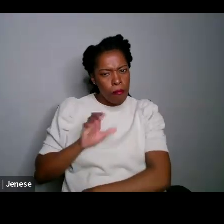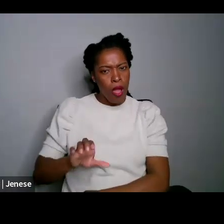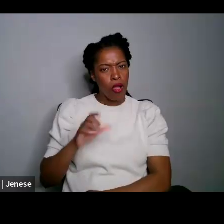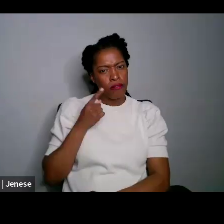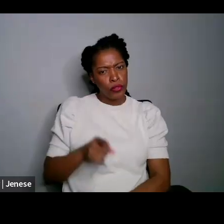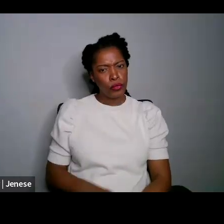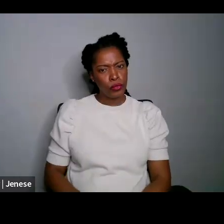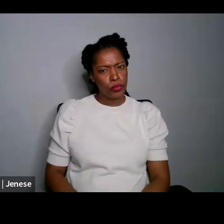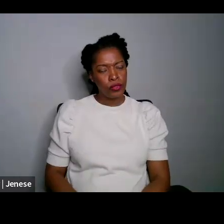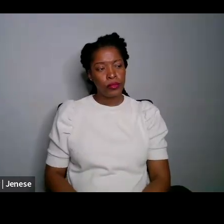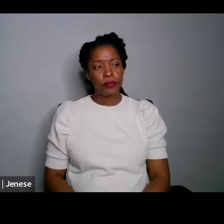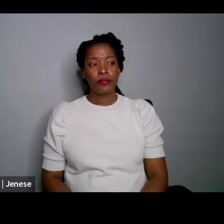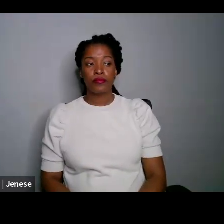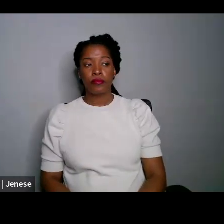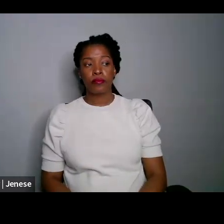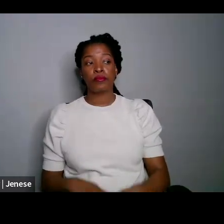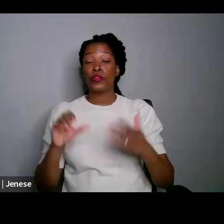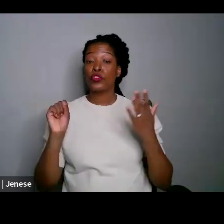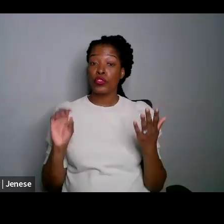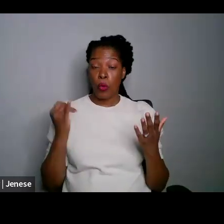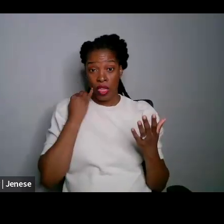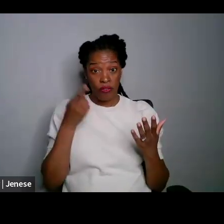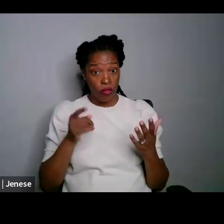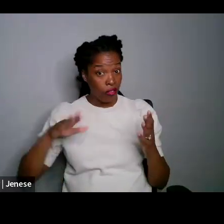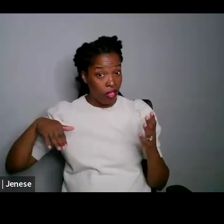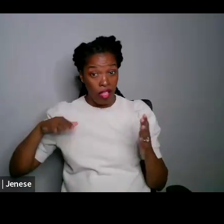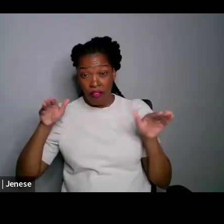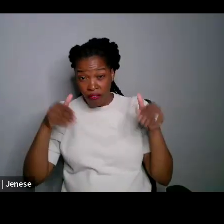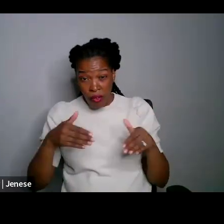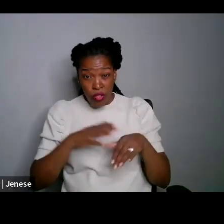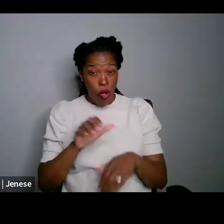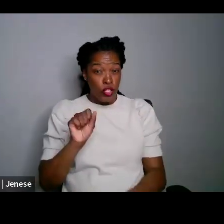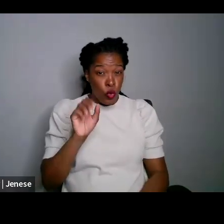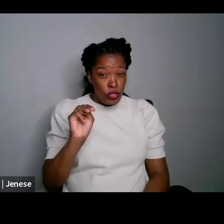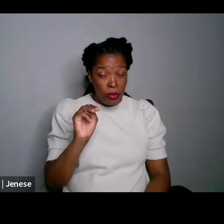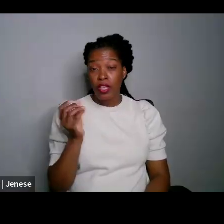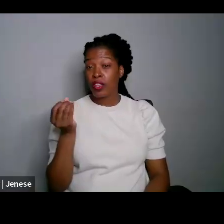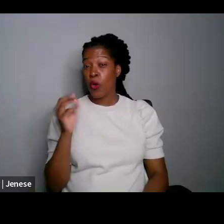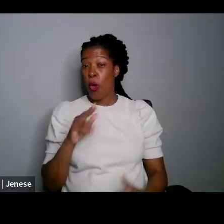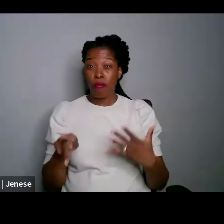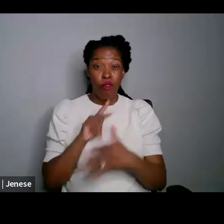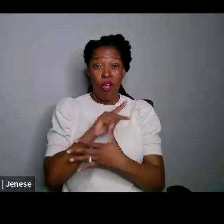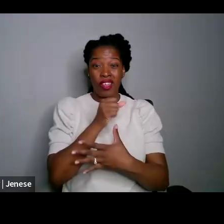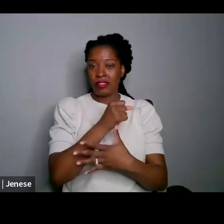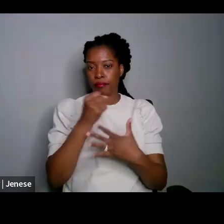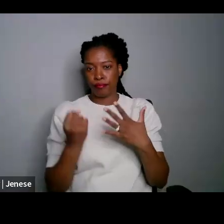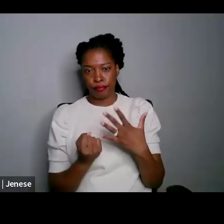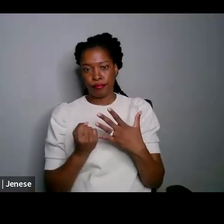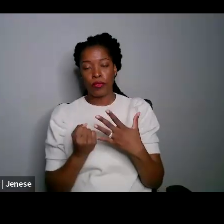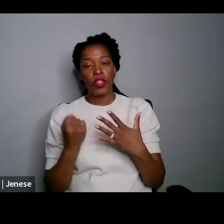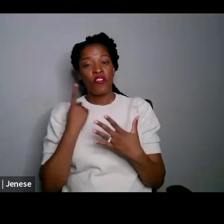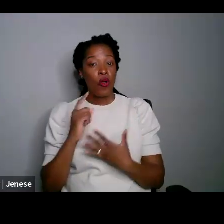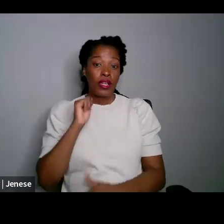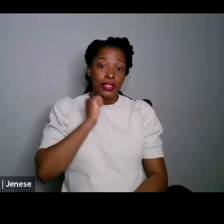So, if you're not focused on social media, or it does take a back burner in your daily operations and planning of your small